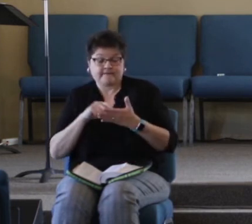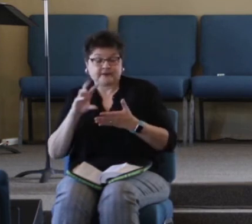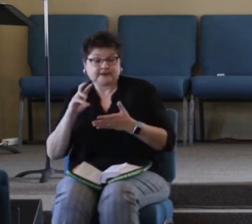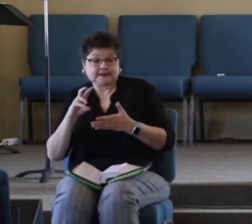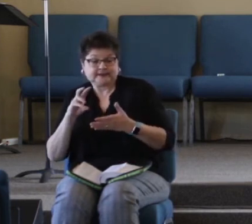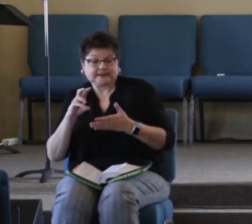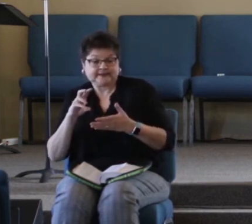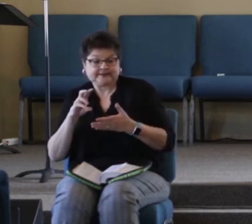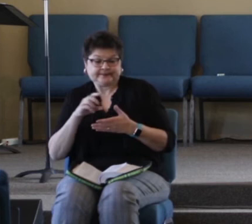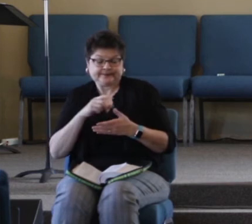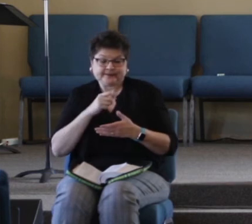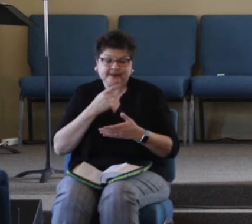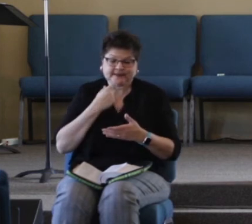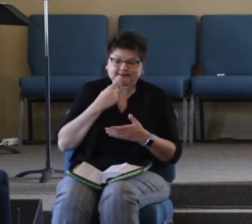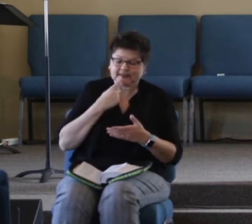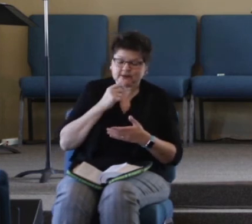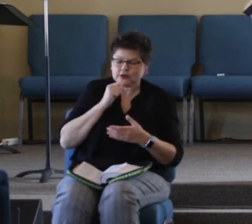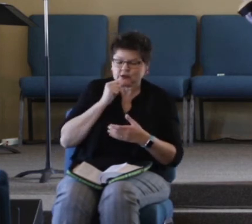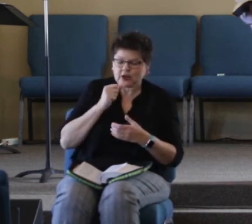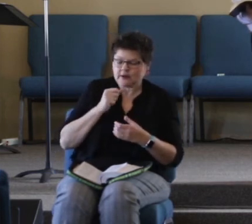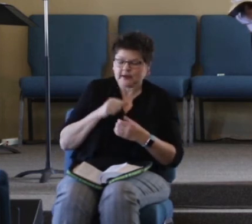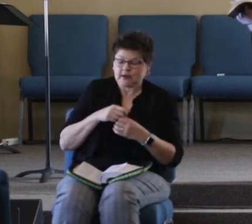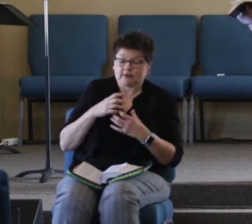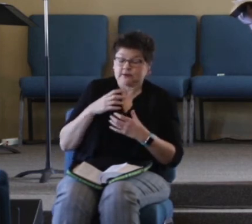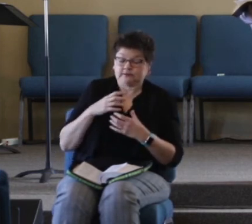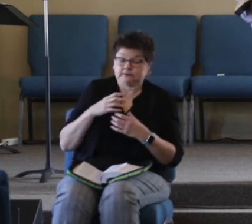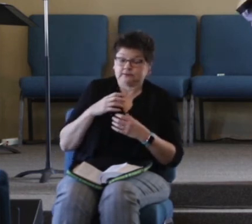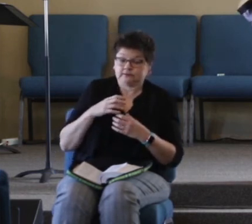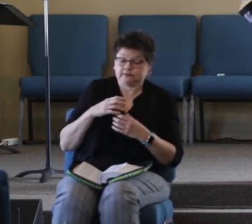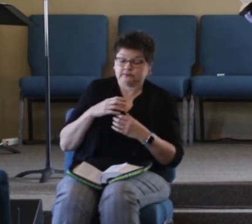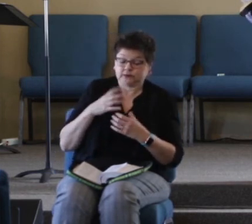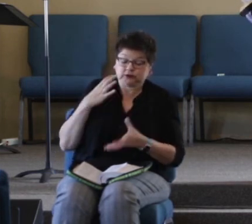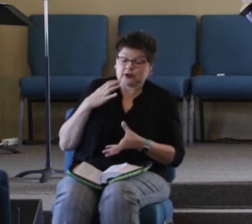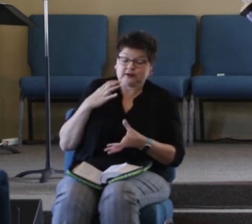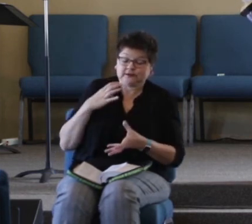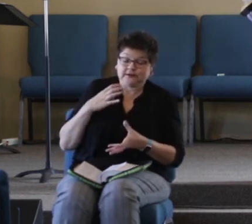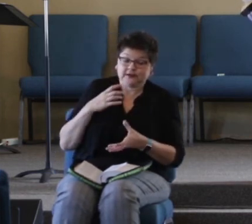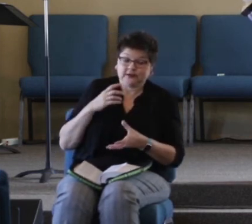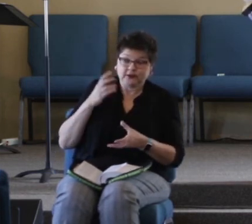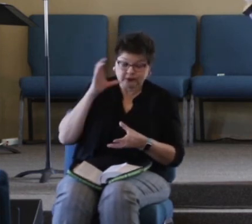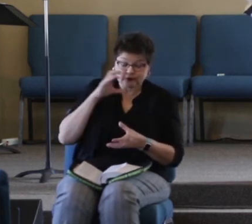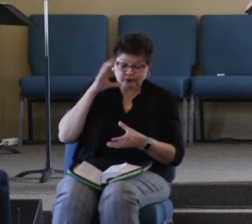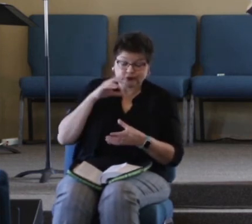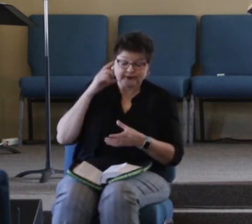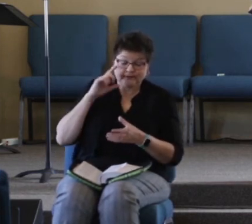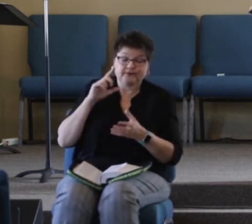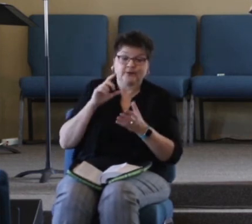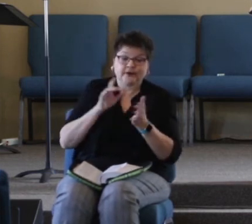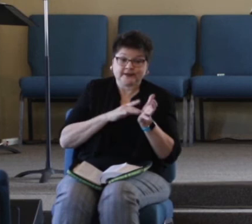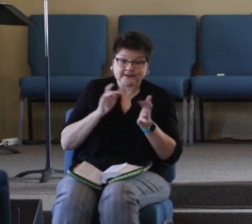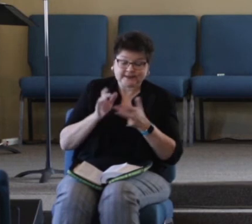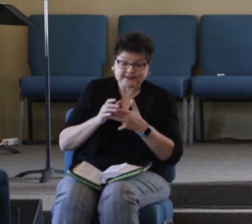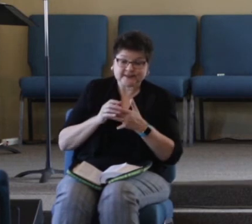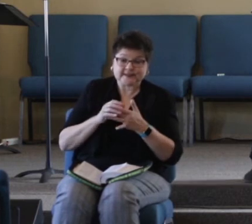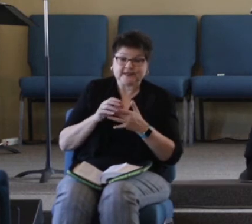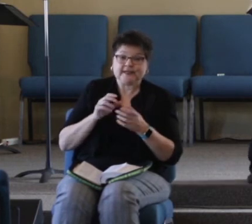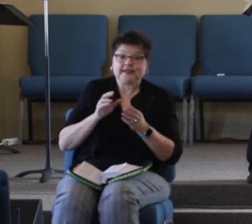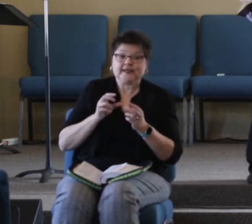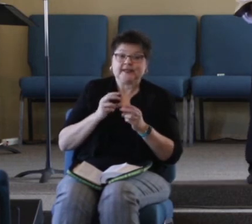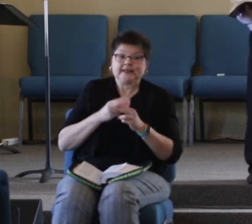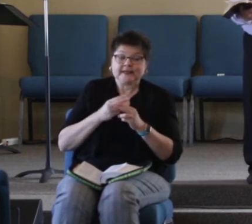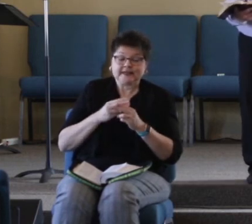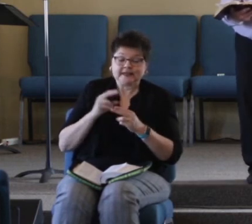be amazed. You are looking for Jesus the Nazarene, who's been crucified. He has risen. He is not